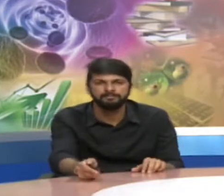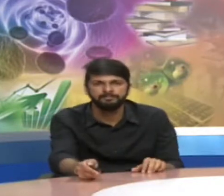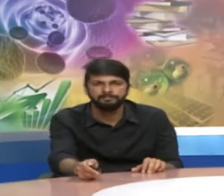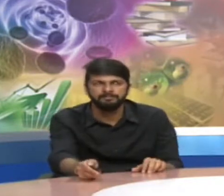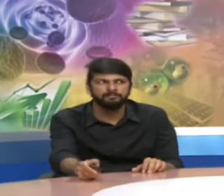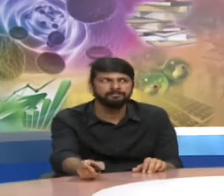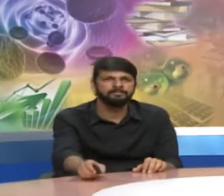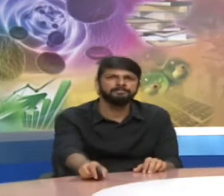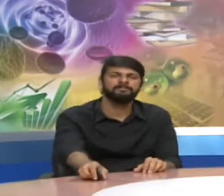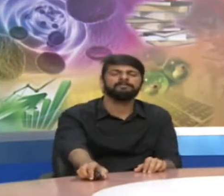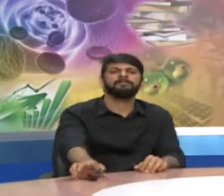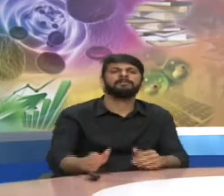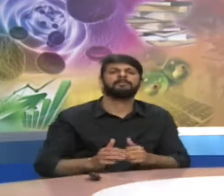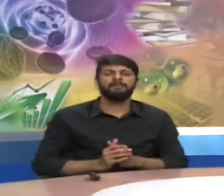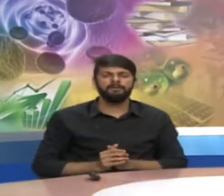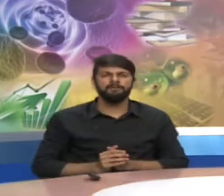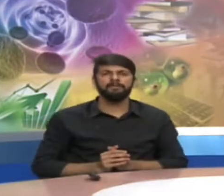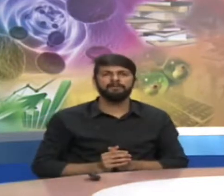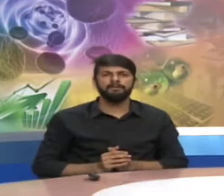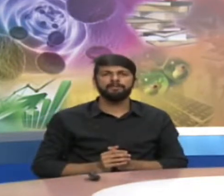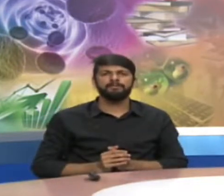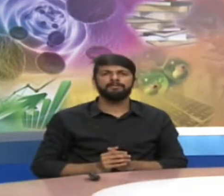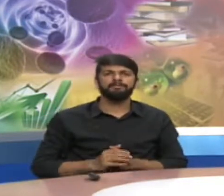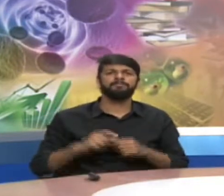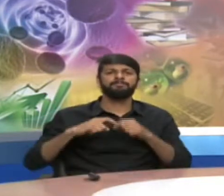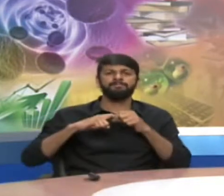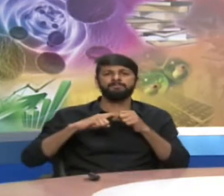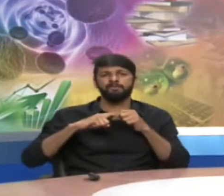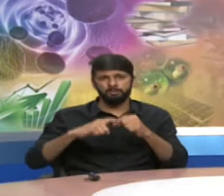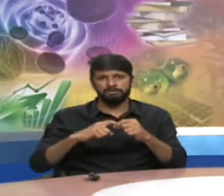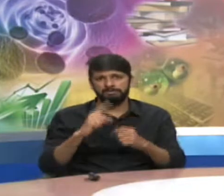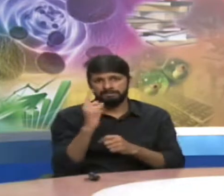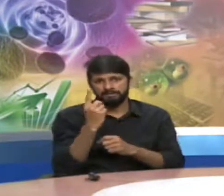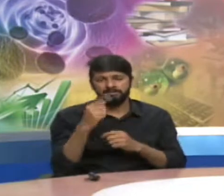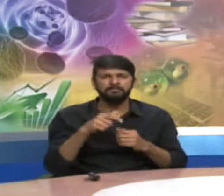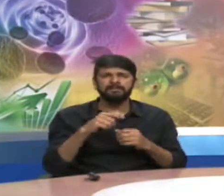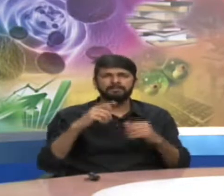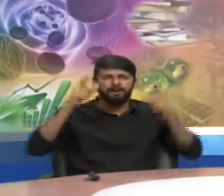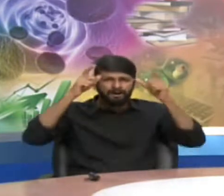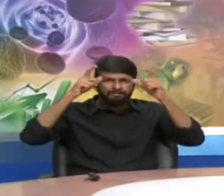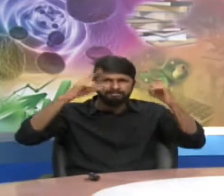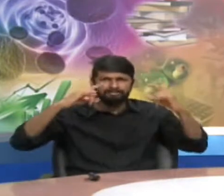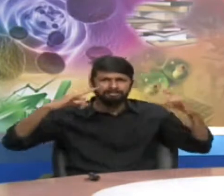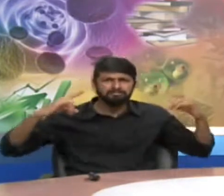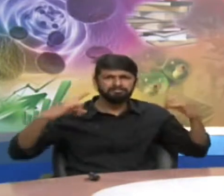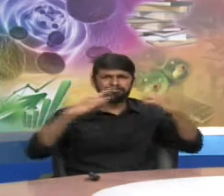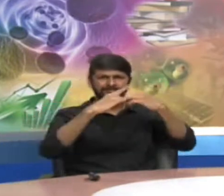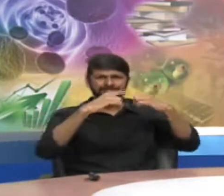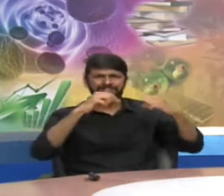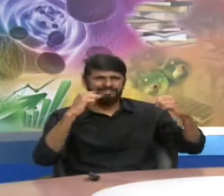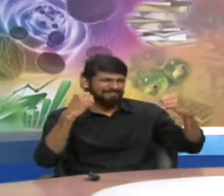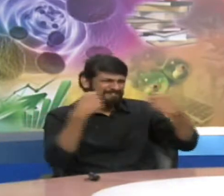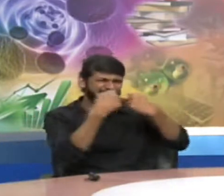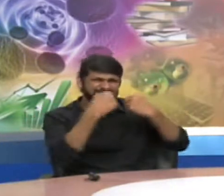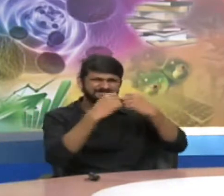Moving forward, now we have questions from painting number 4. So question number 1 is, where